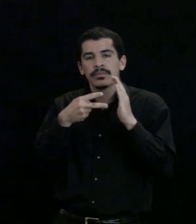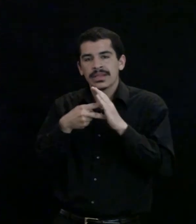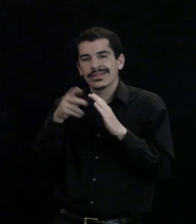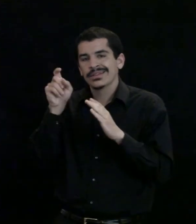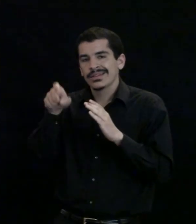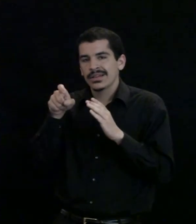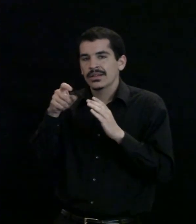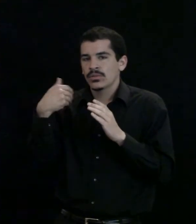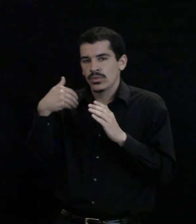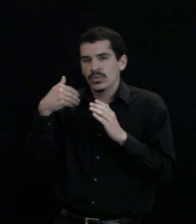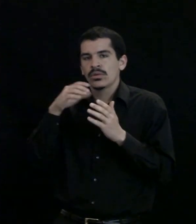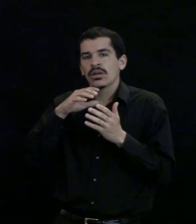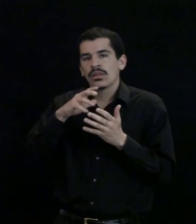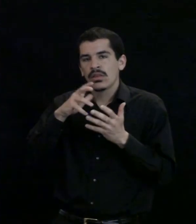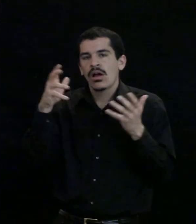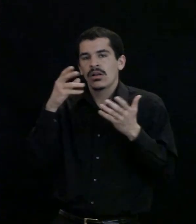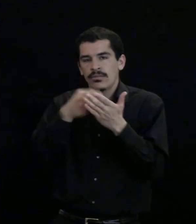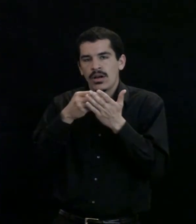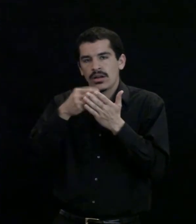purchase.